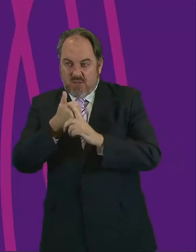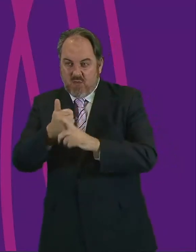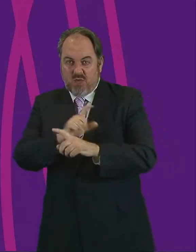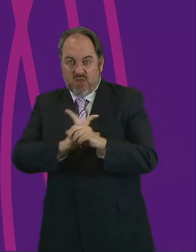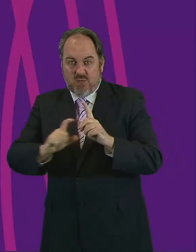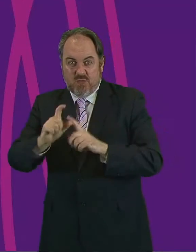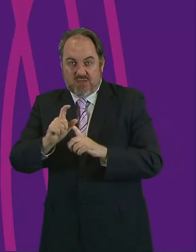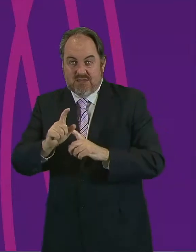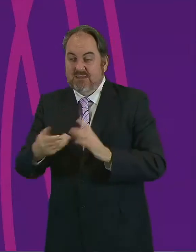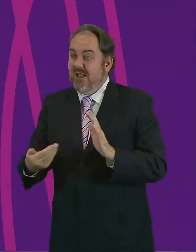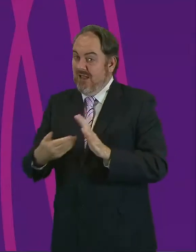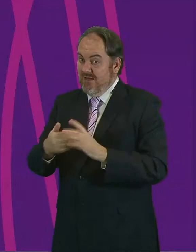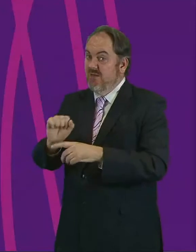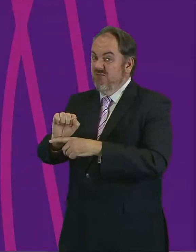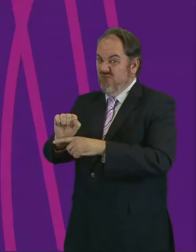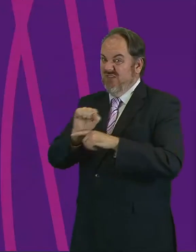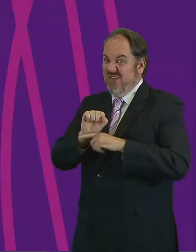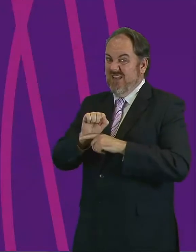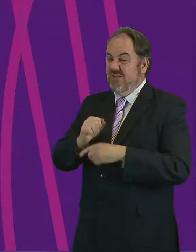jobs.